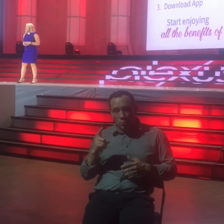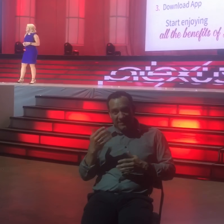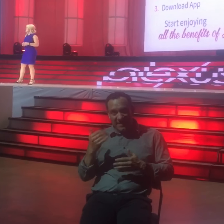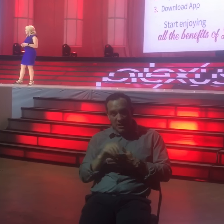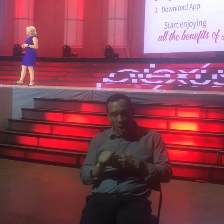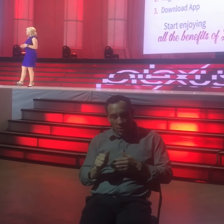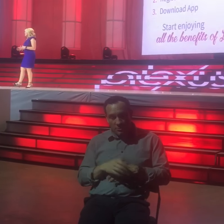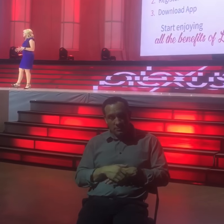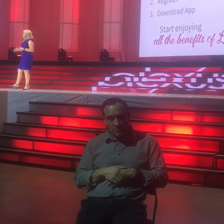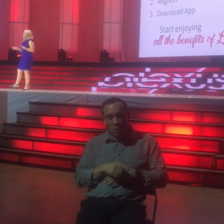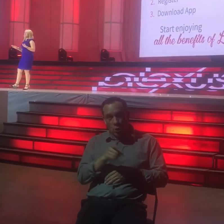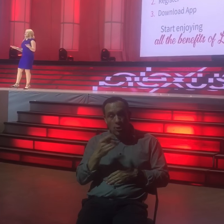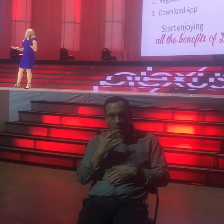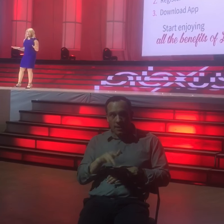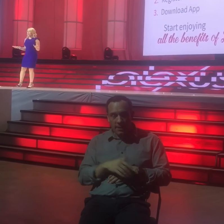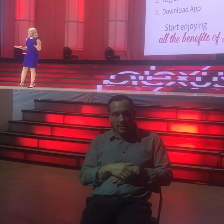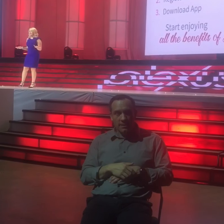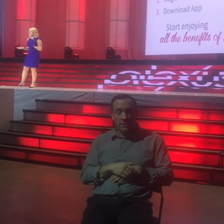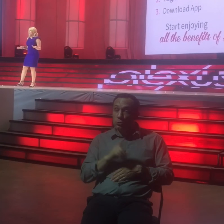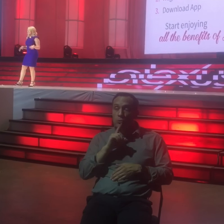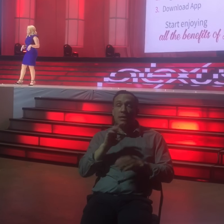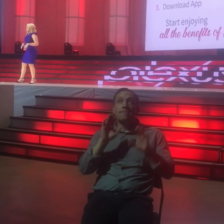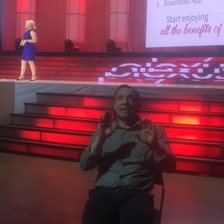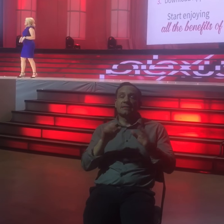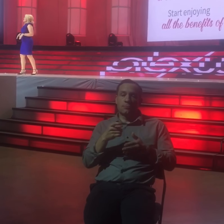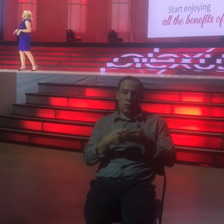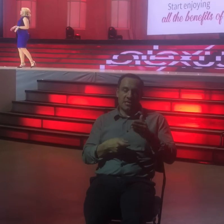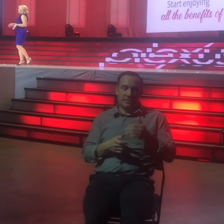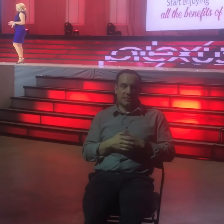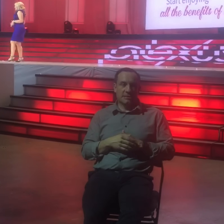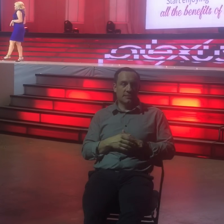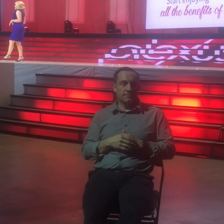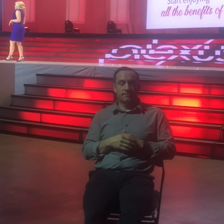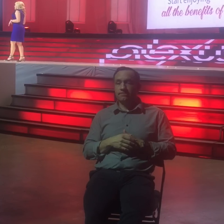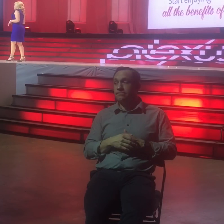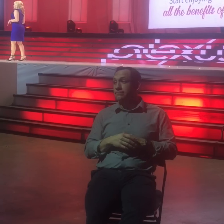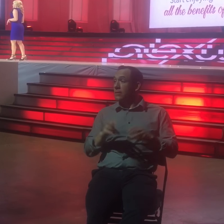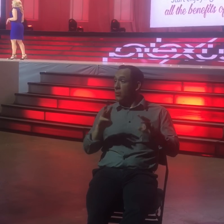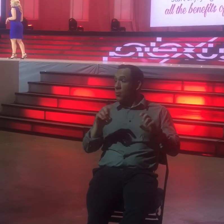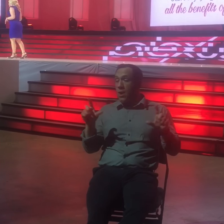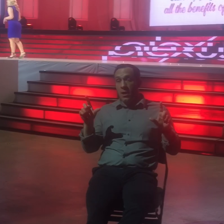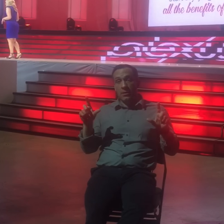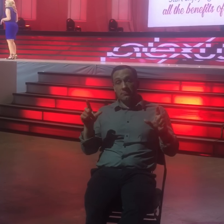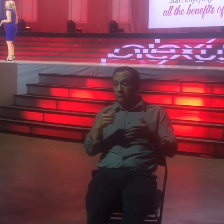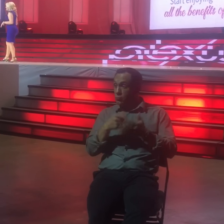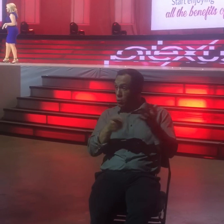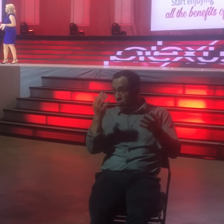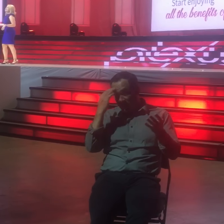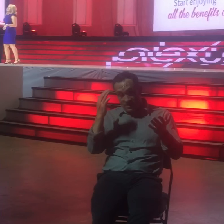quarter. I think, honestly, it's an incredible price. Well, friends, I want to know what you think.